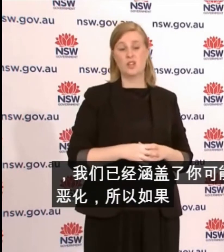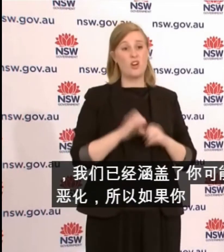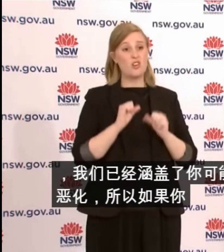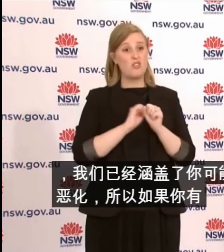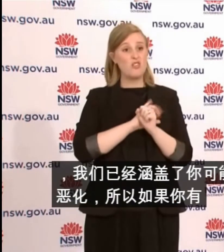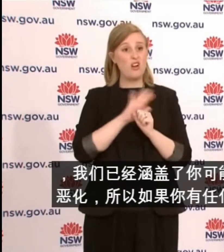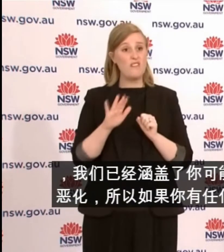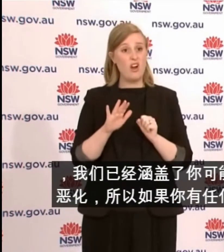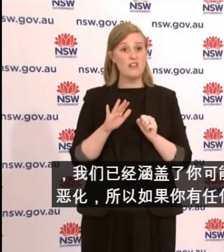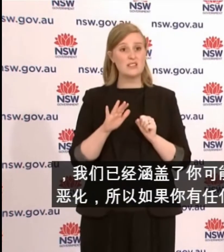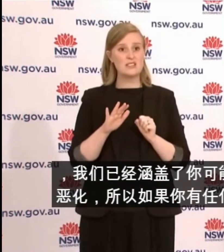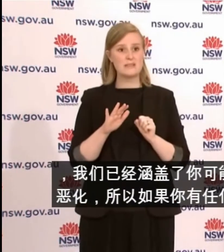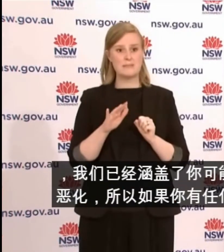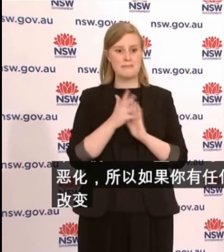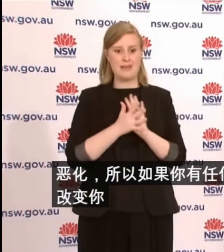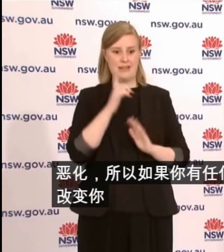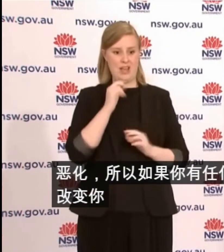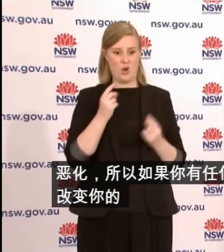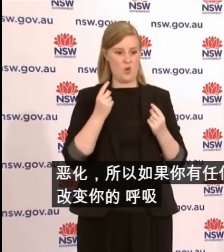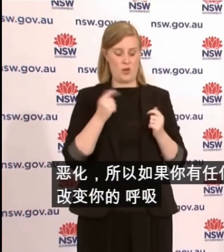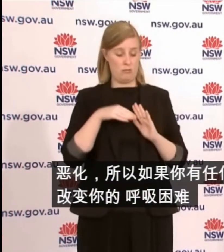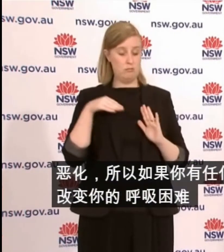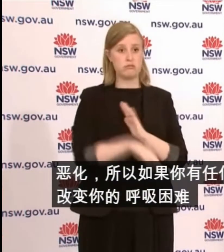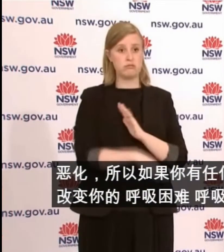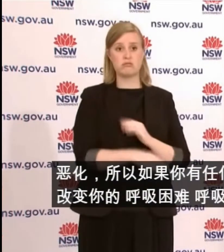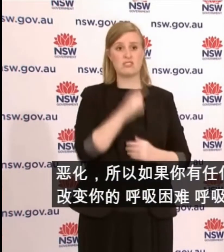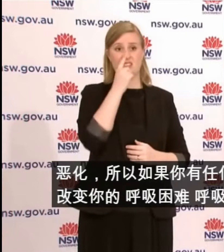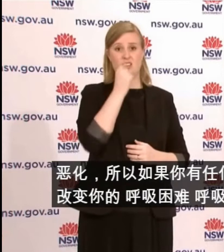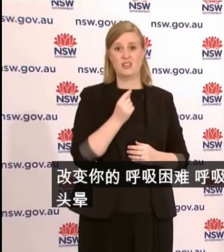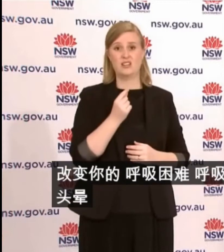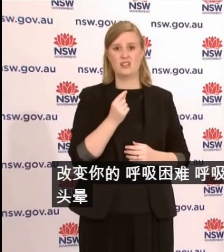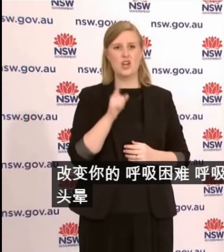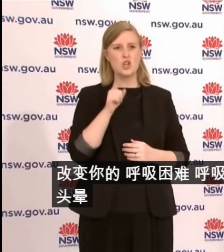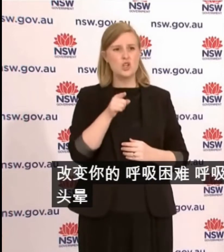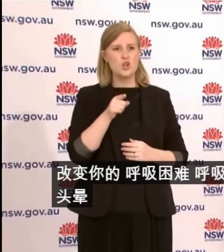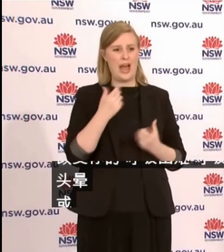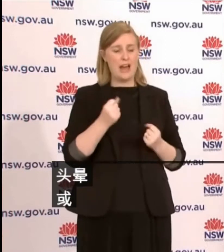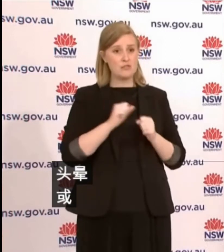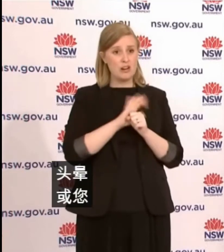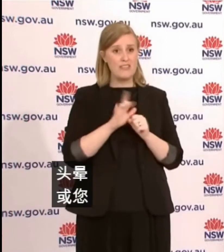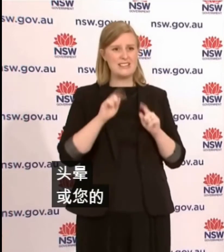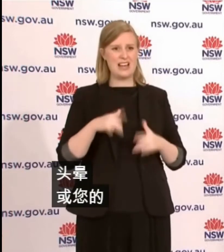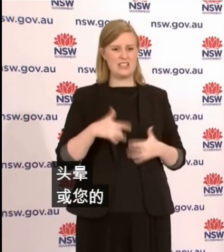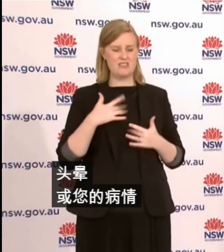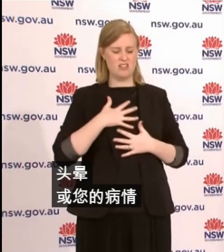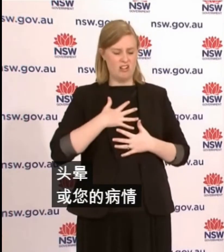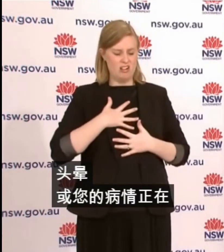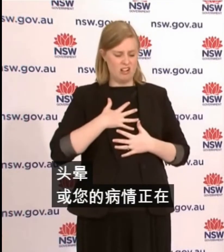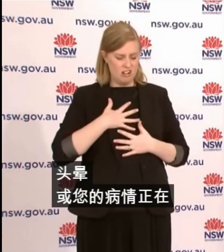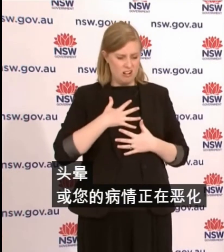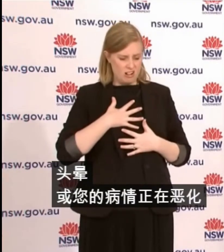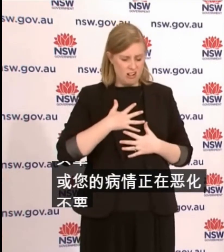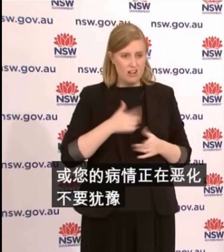So if you've got any change in your breathing, difficulty breathing, dizziness, or your condition is